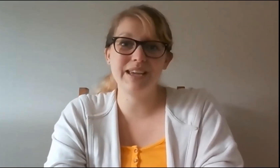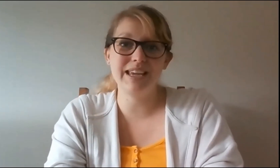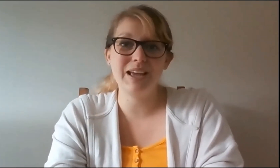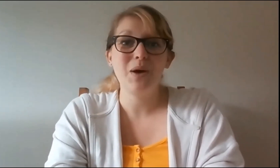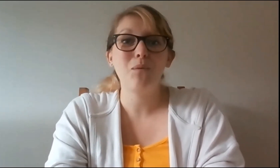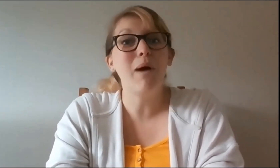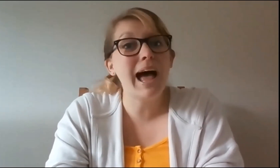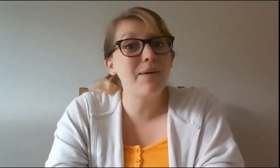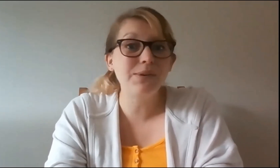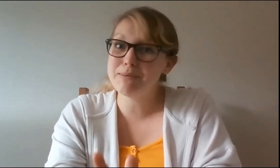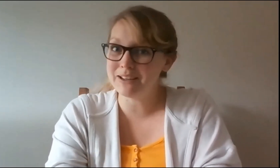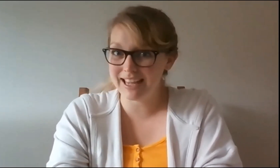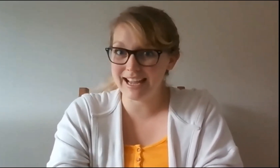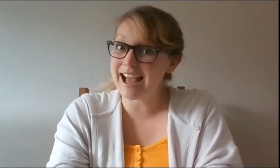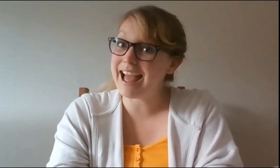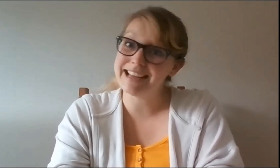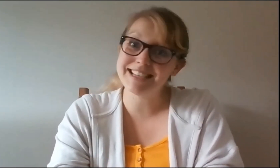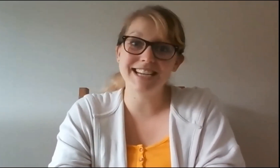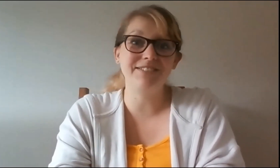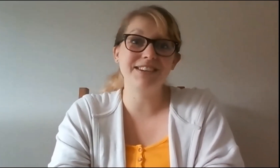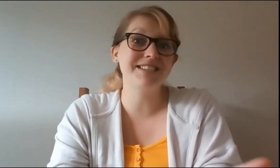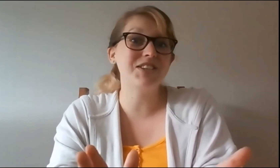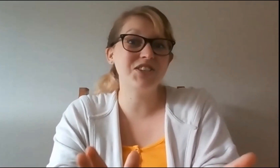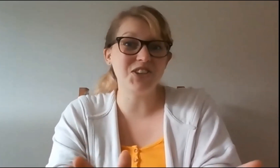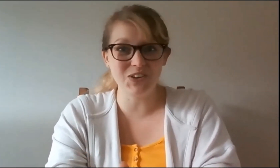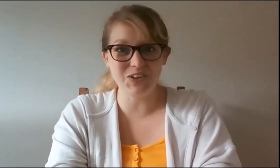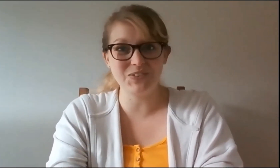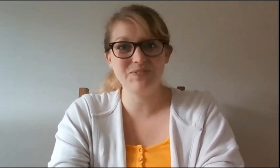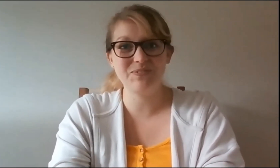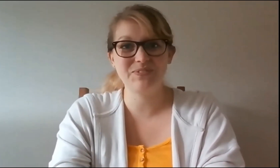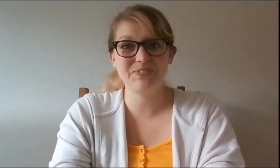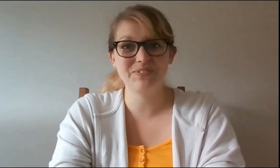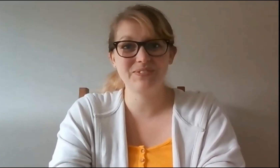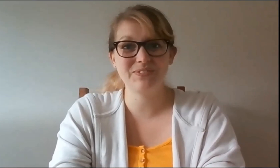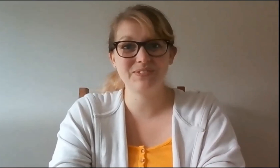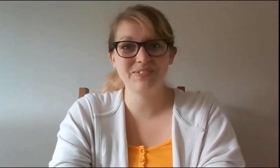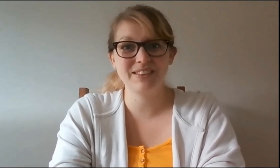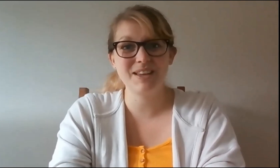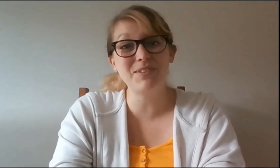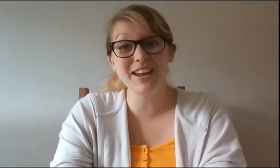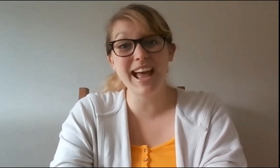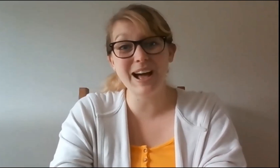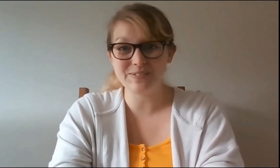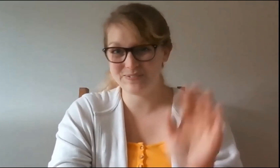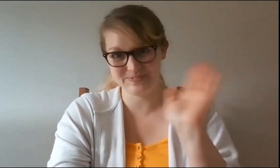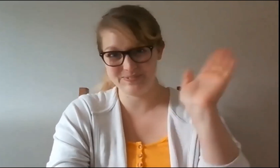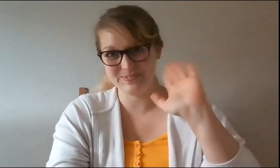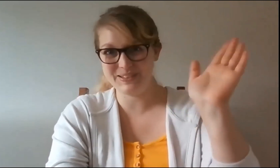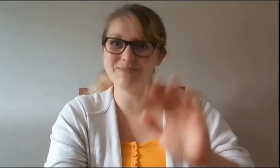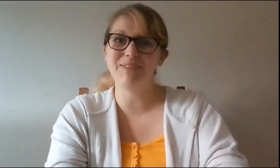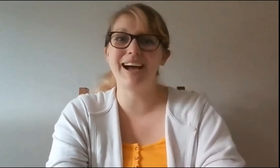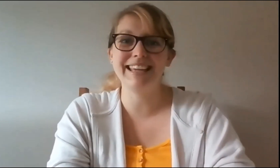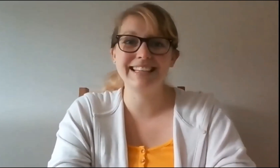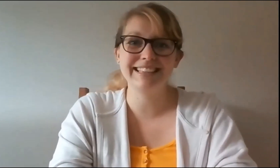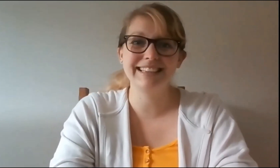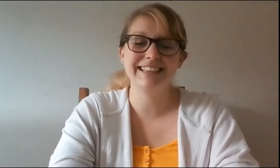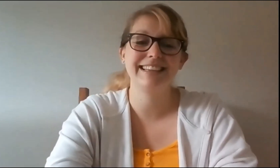next week where we will be looking at Ed Sheeran's Shotgun. But for now, goodbye.